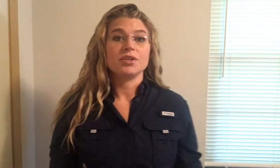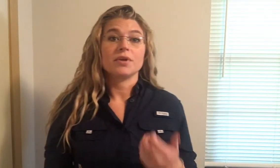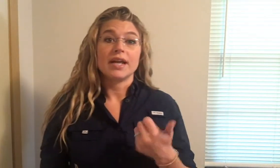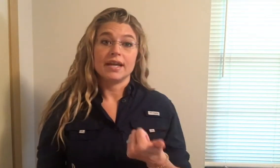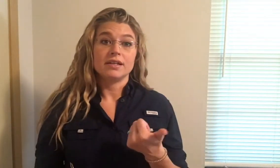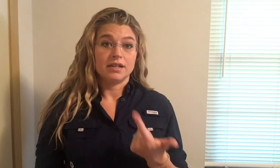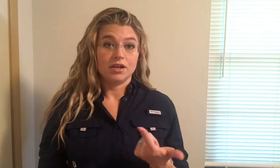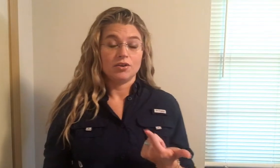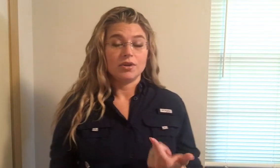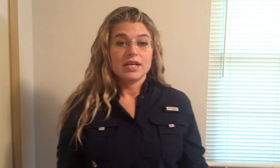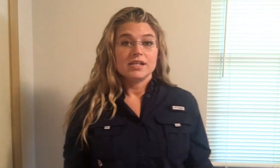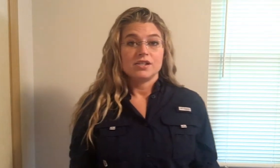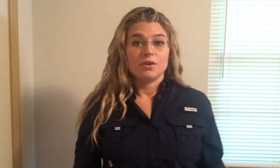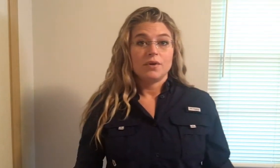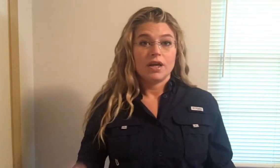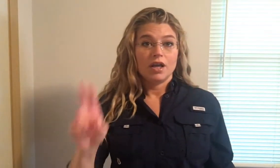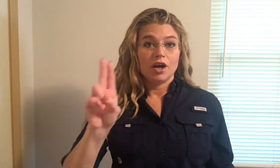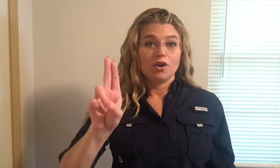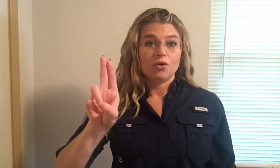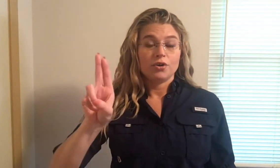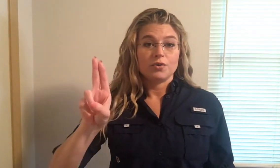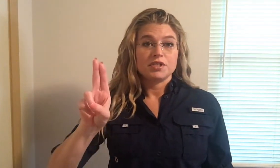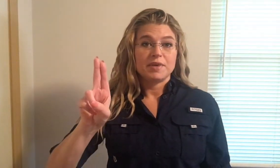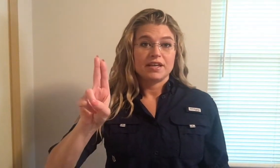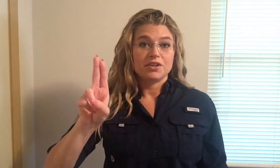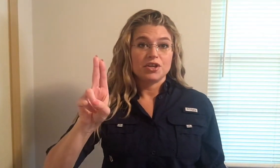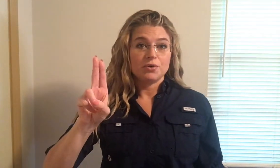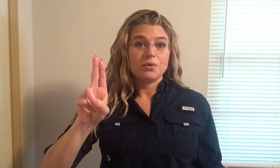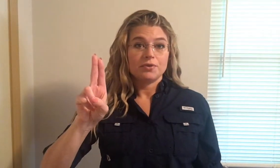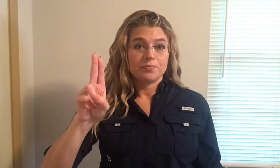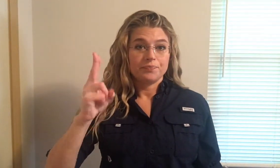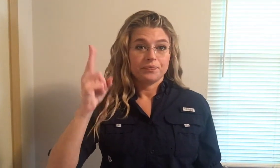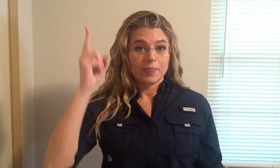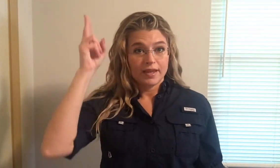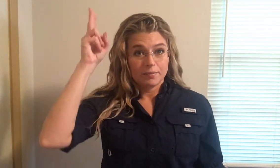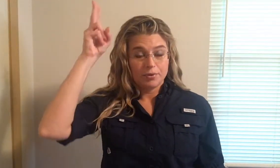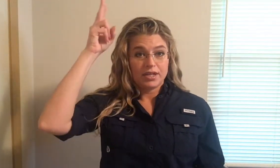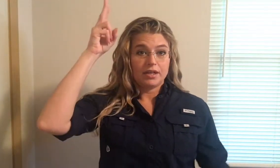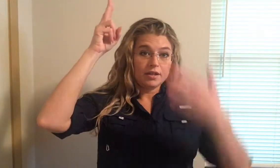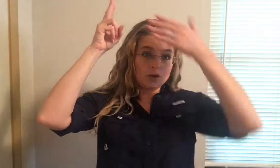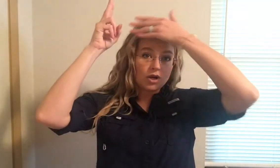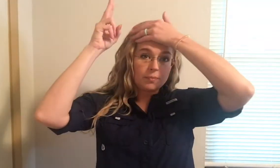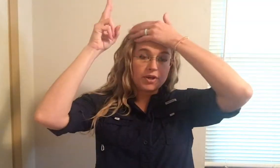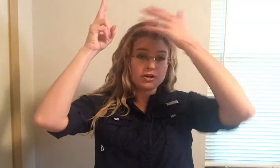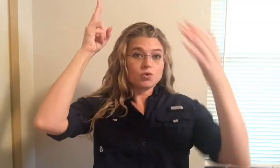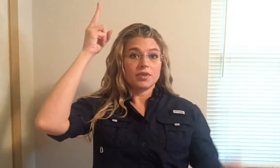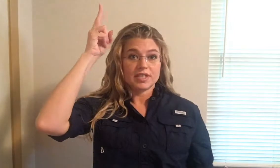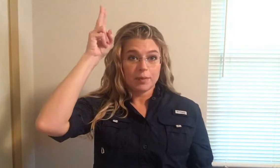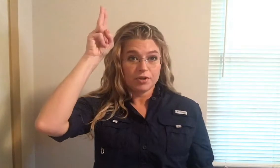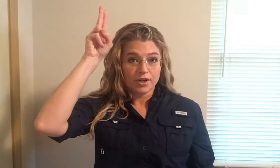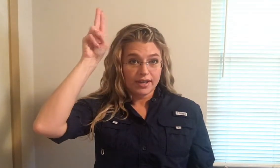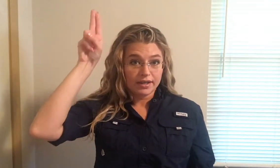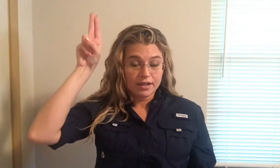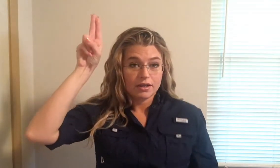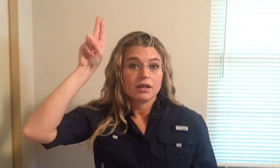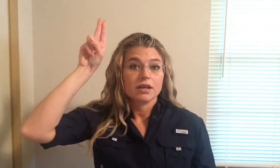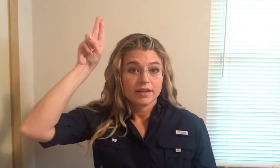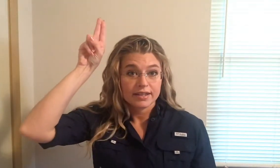are aunt and uncle. So uncle, you're going to make a U and put it up here toward the top of your head like